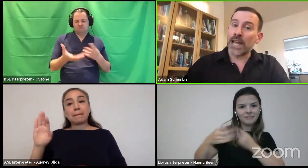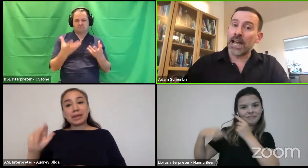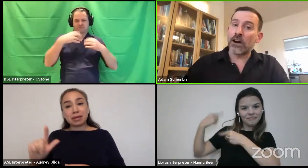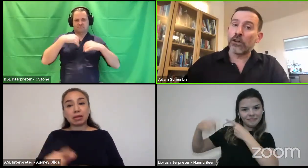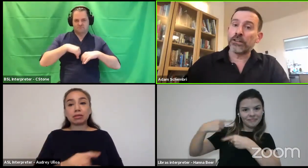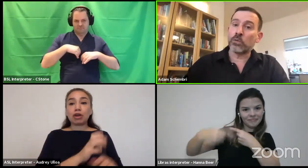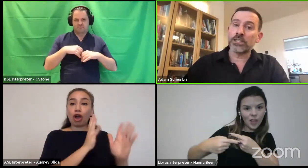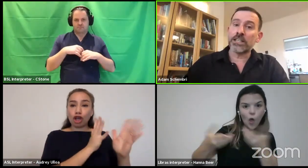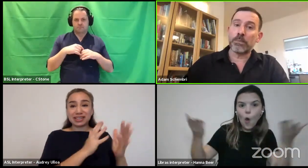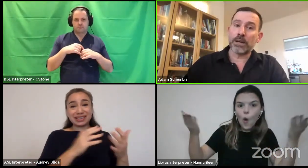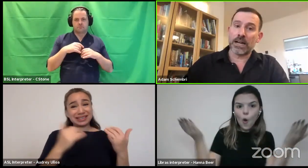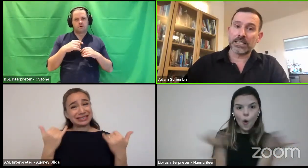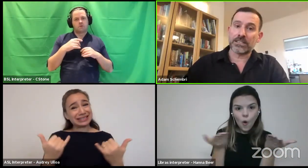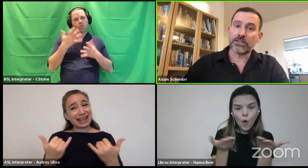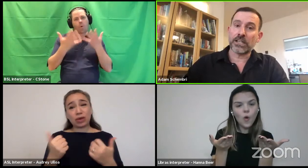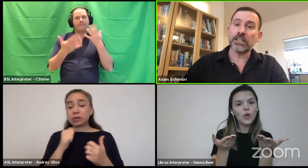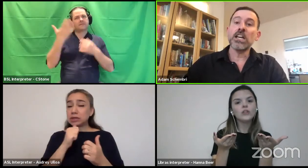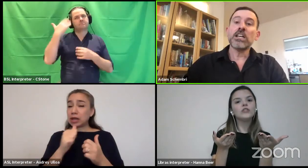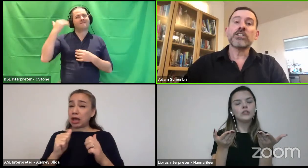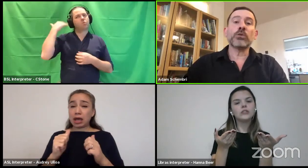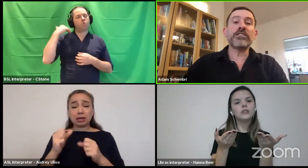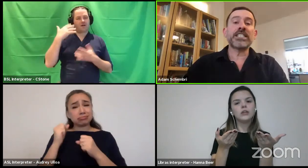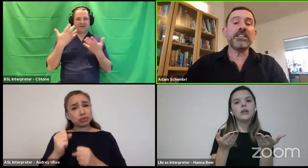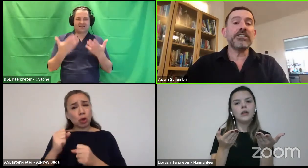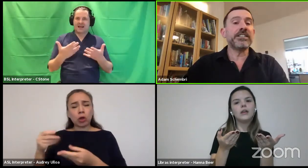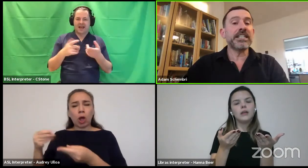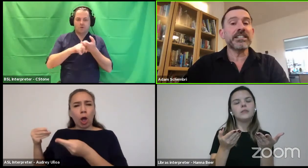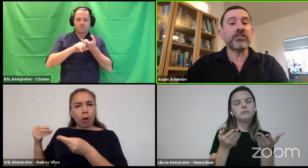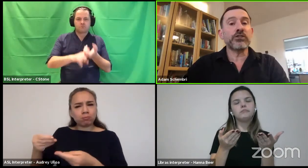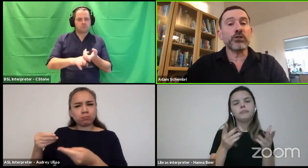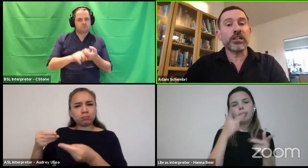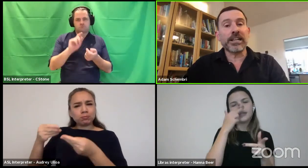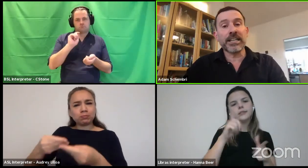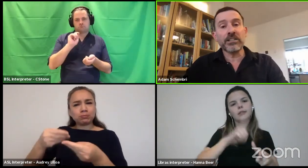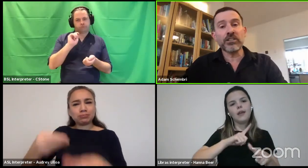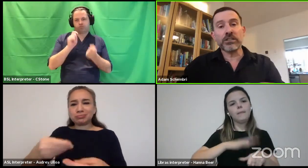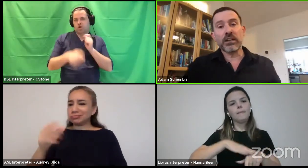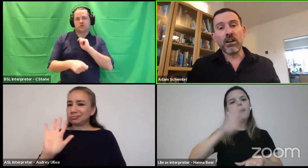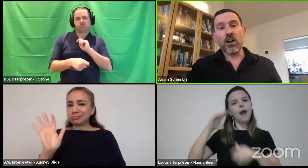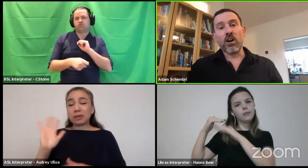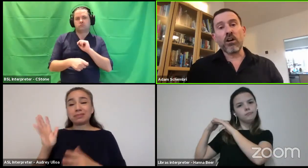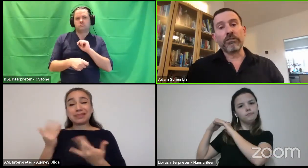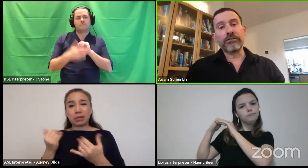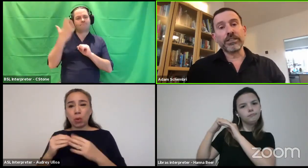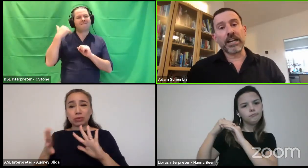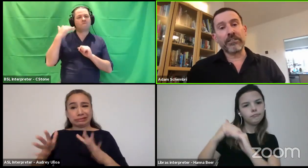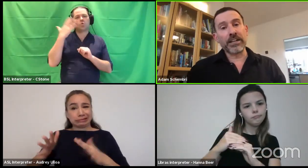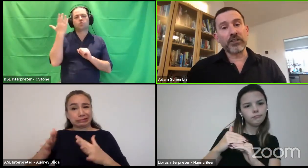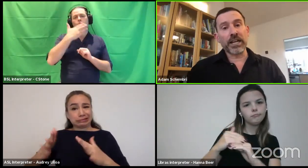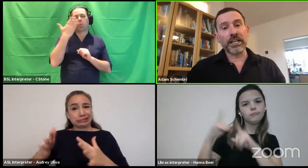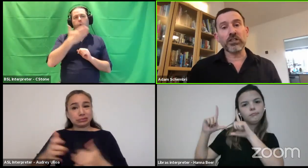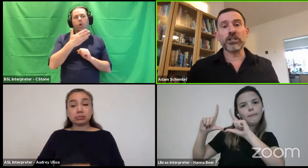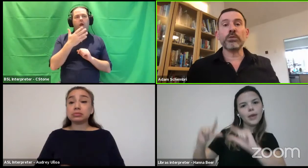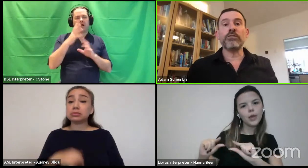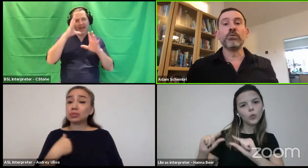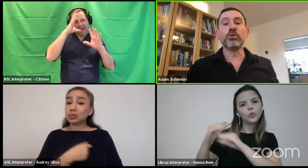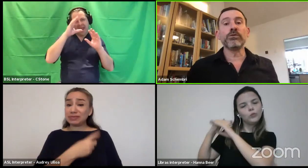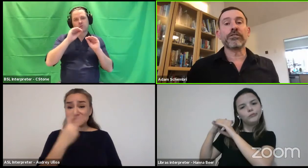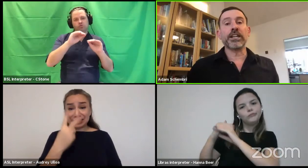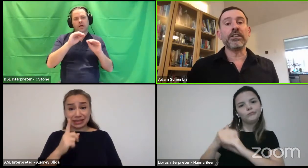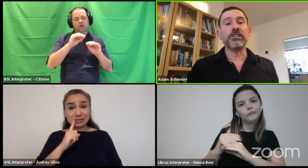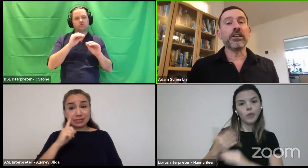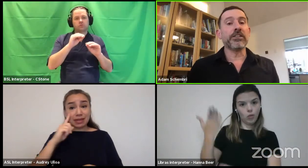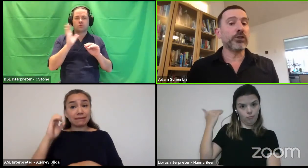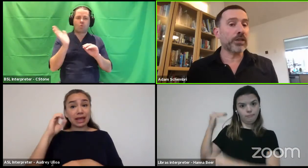stable now than it was in the past. Okay, so we've seen the deinstitutionalization of deaf education. So we've